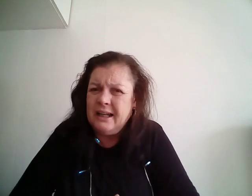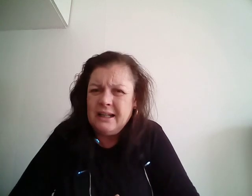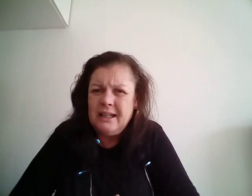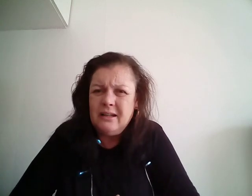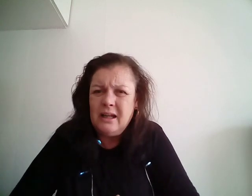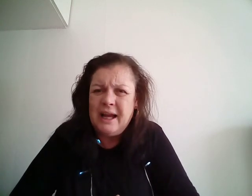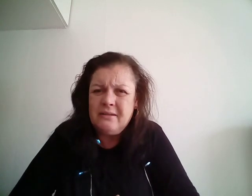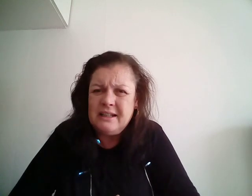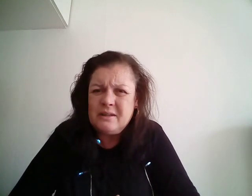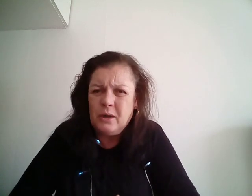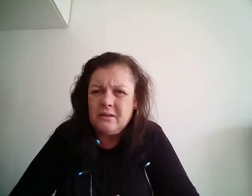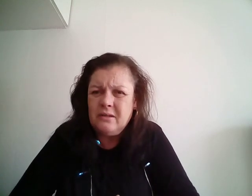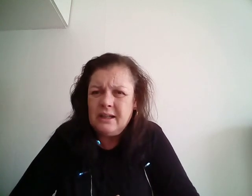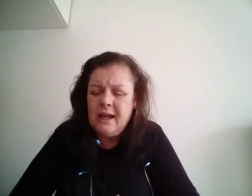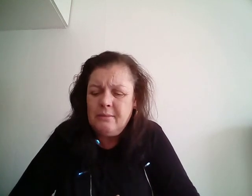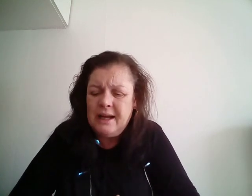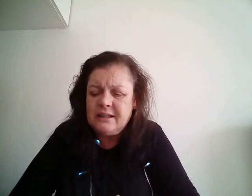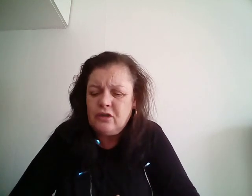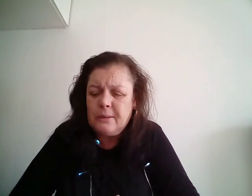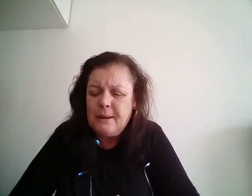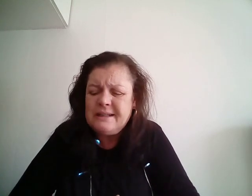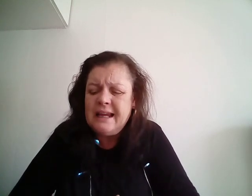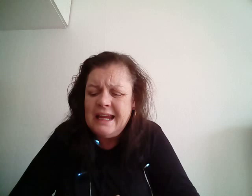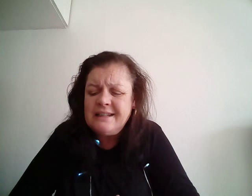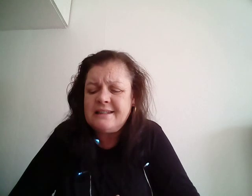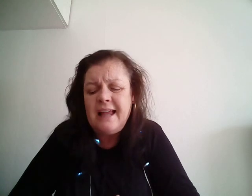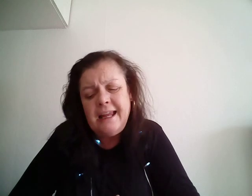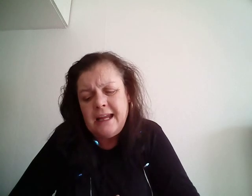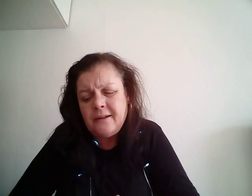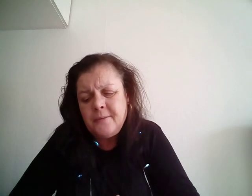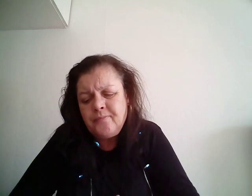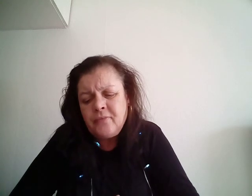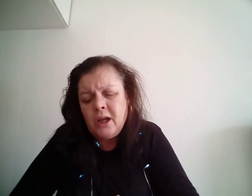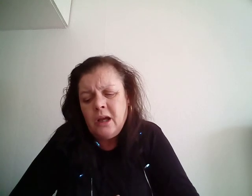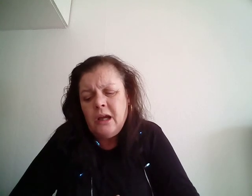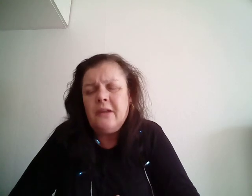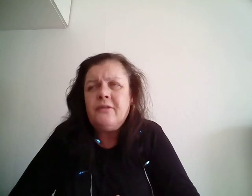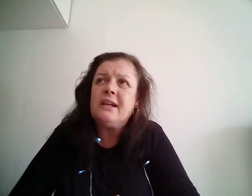I do not know, really, about this one, okay, my delicious little babies. Now, he's saying that